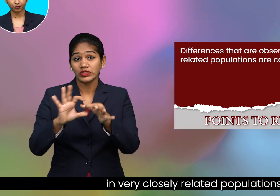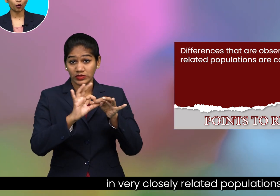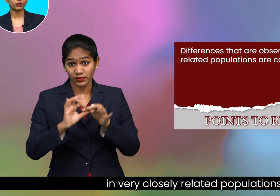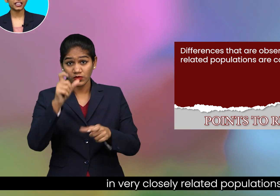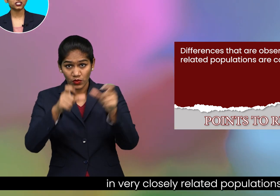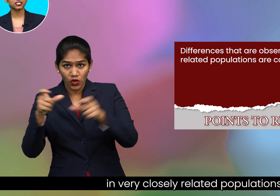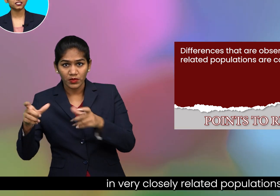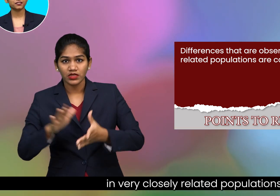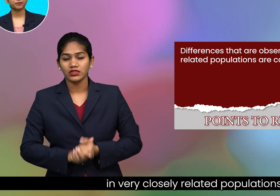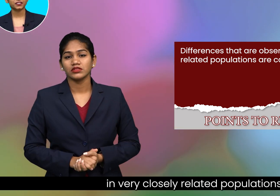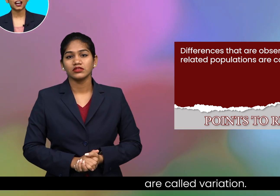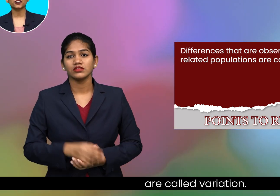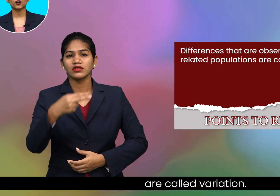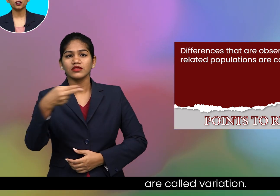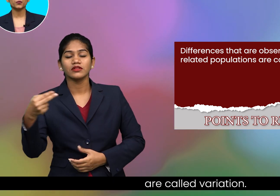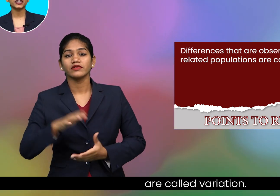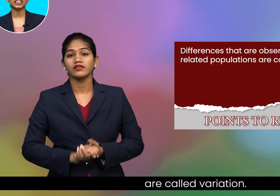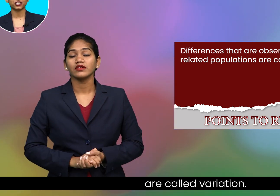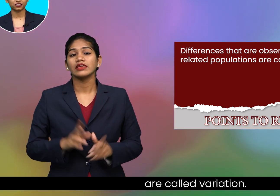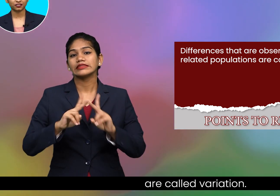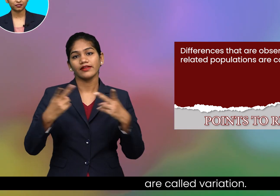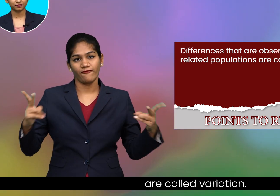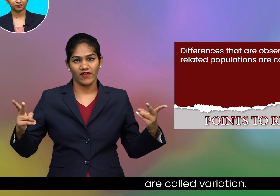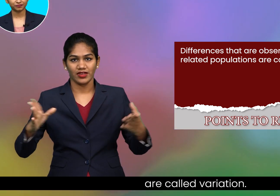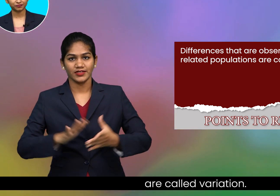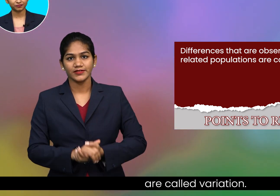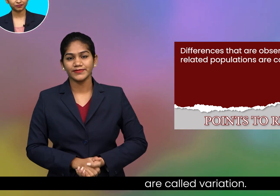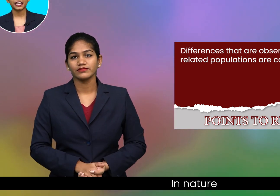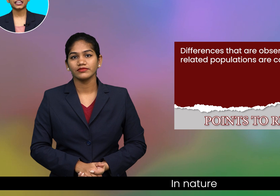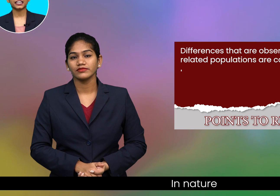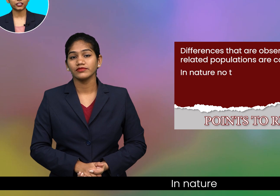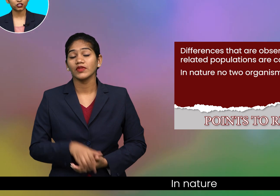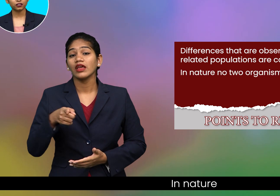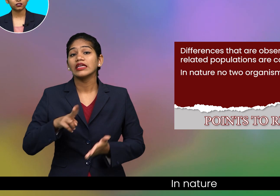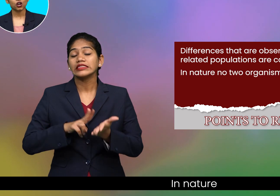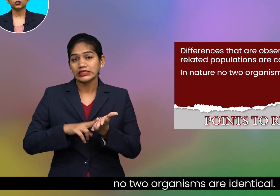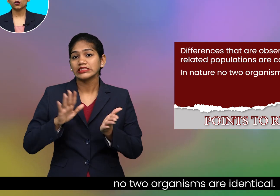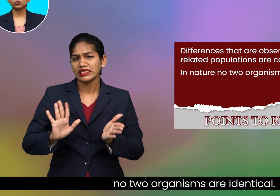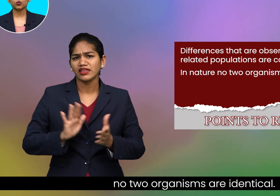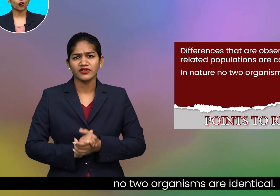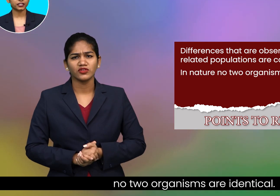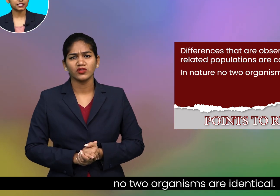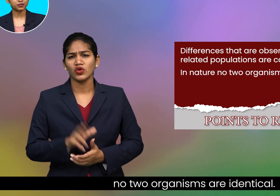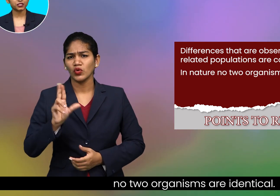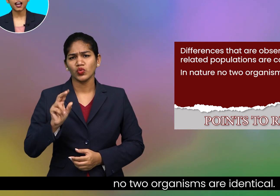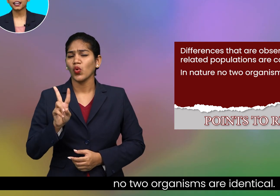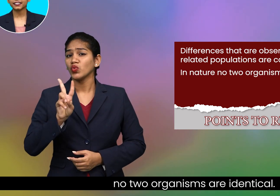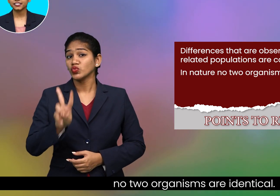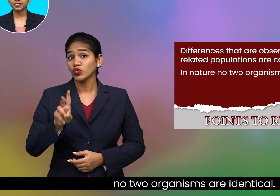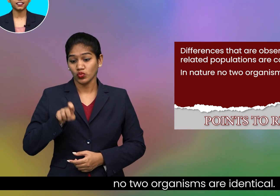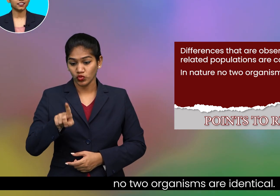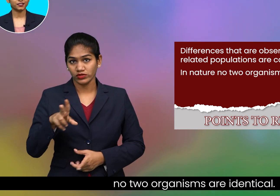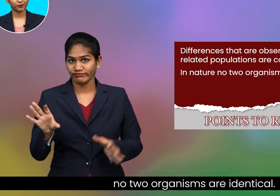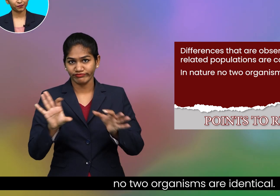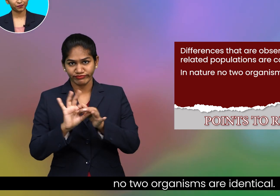related populations are called variation. Classification. In nature, no two organisms are